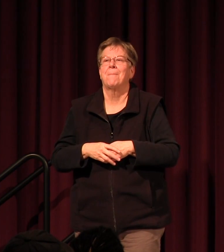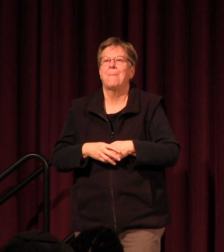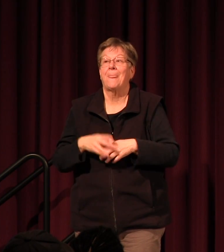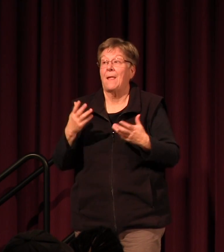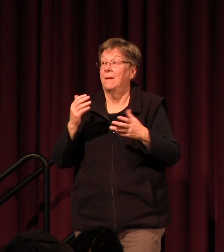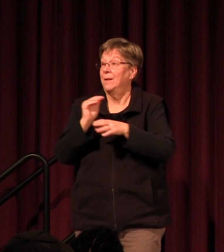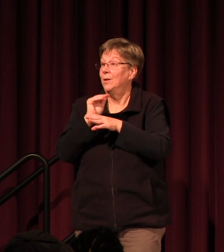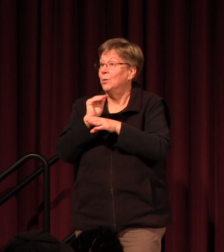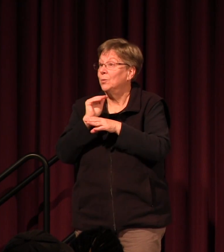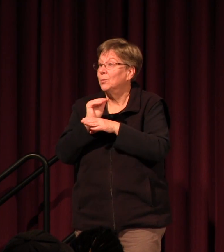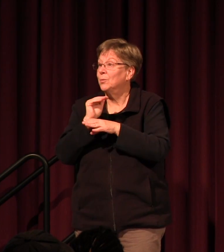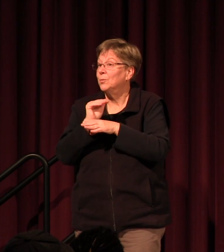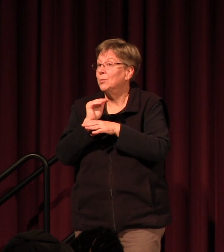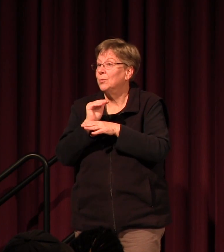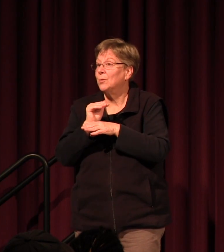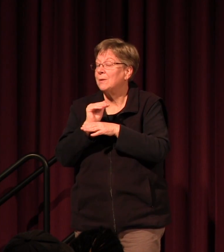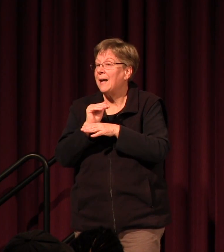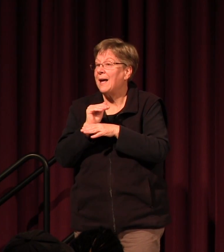Tonight,